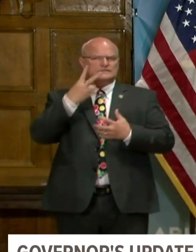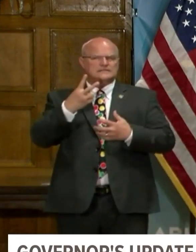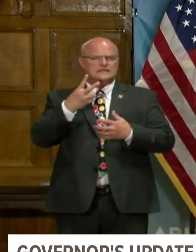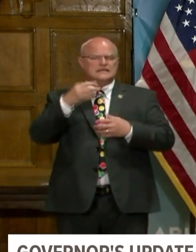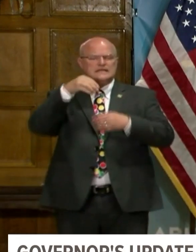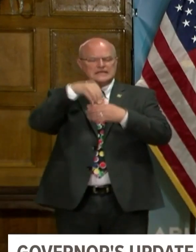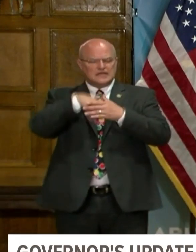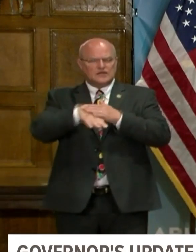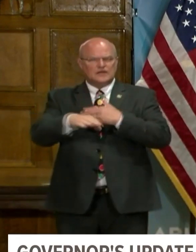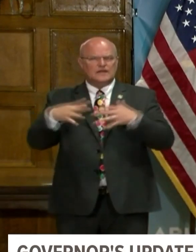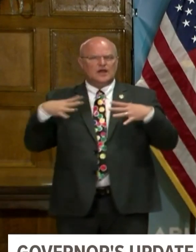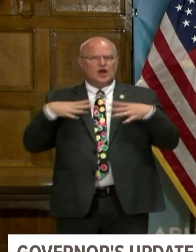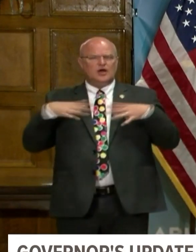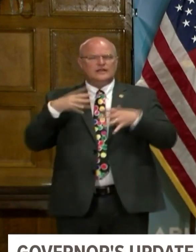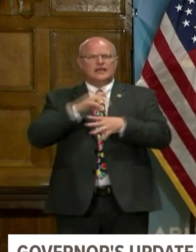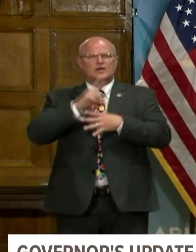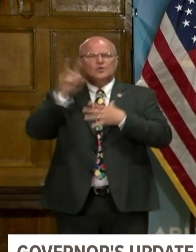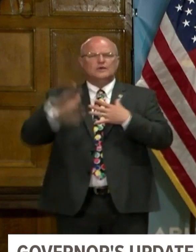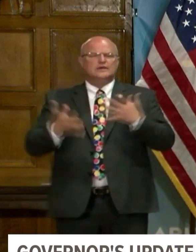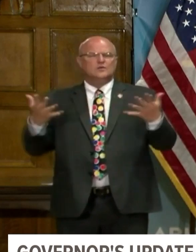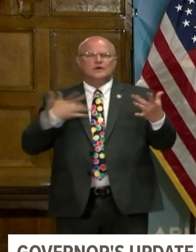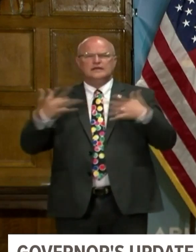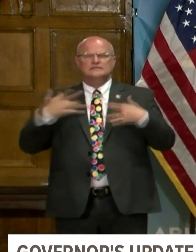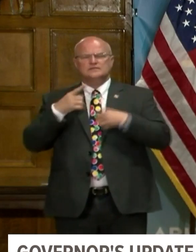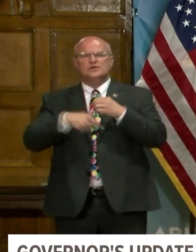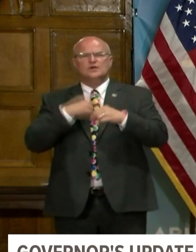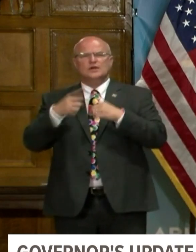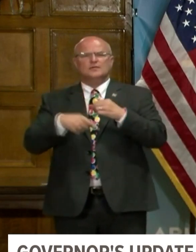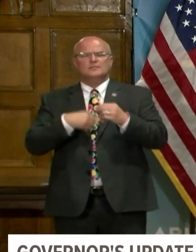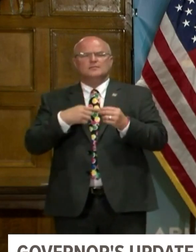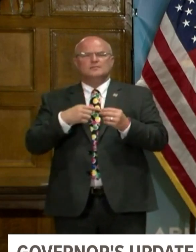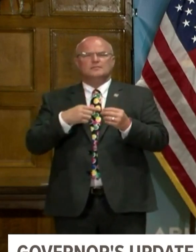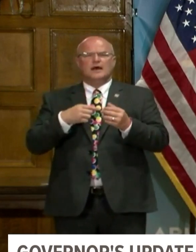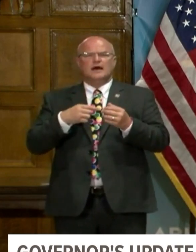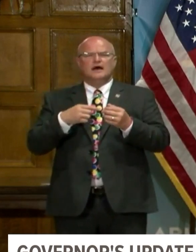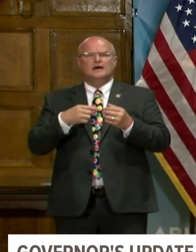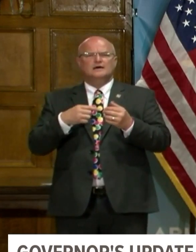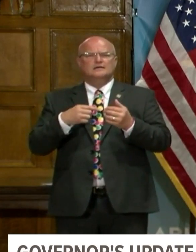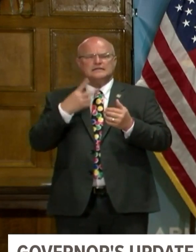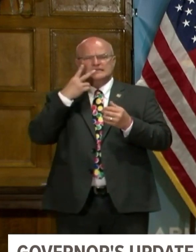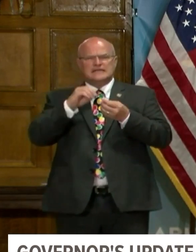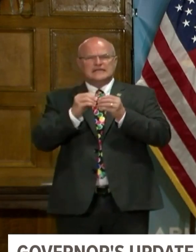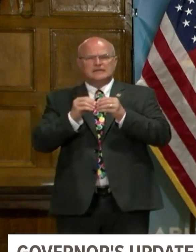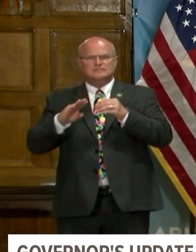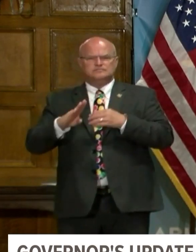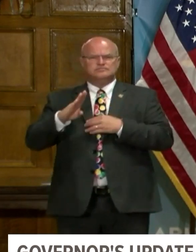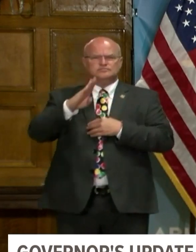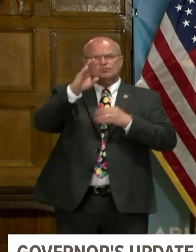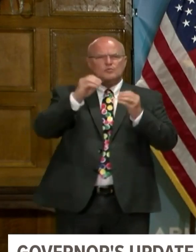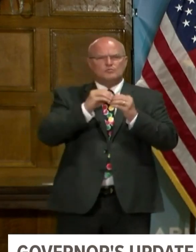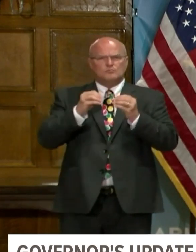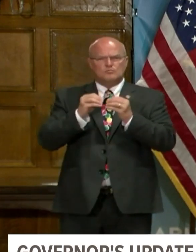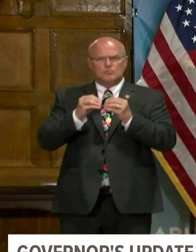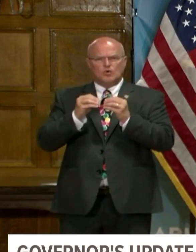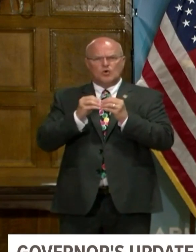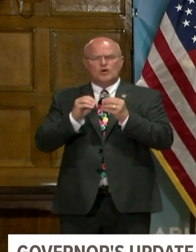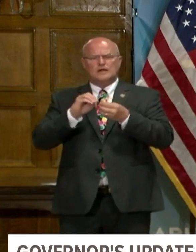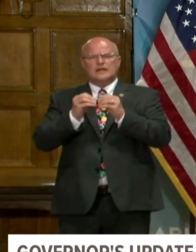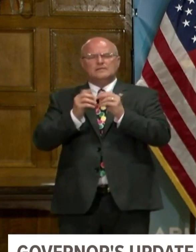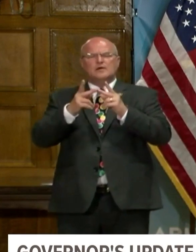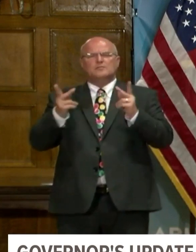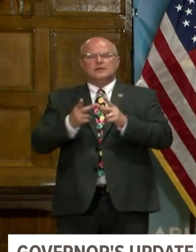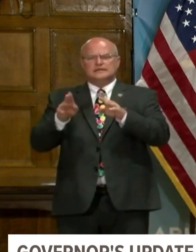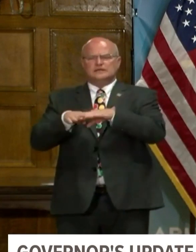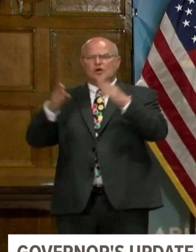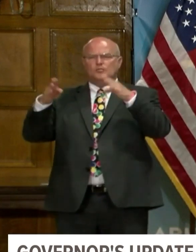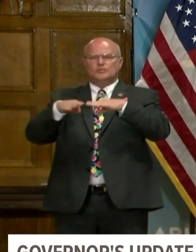holiday weekend, how big of a concern do you have about seeing numbers going up even more, given the number of places that have